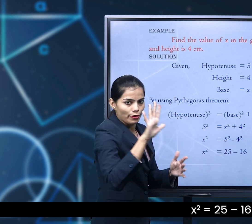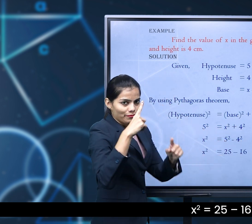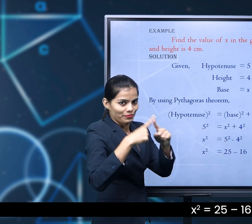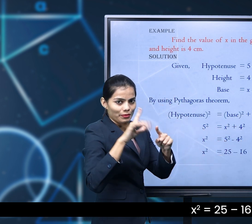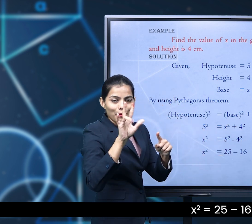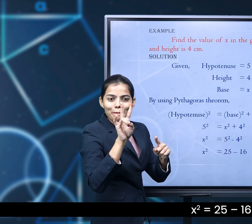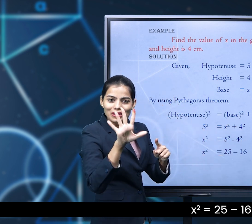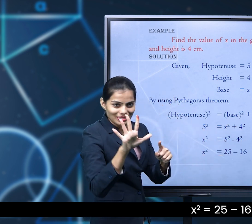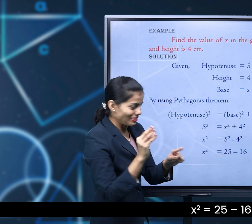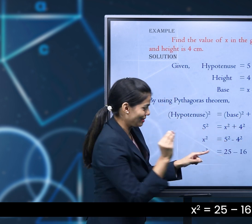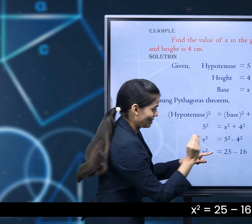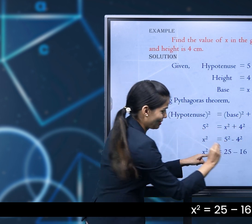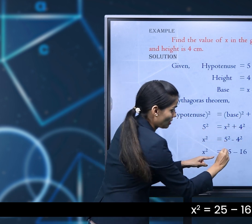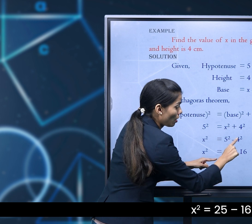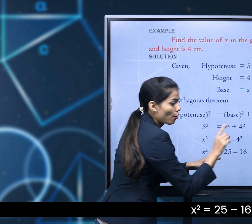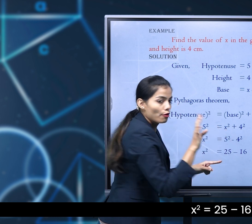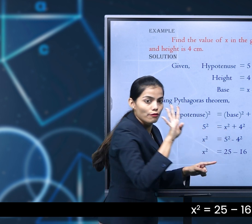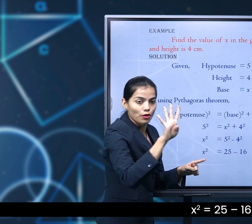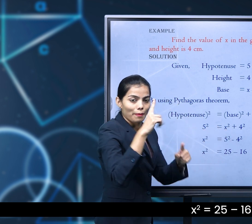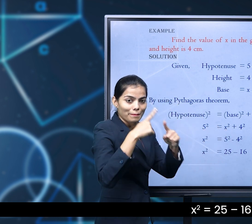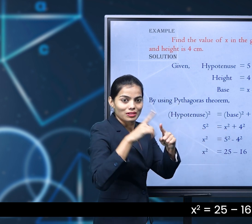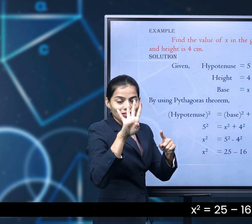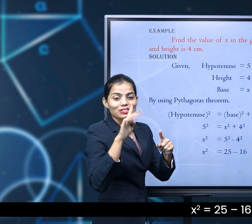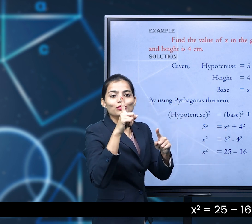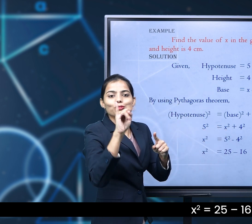X square is equal to 25 minus 16.